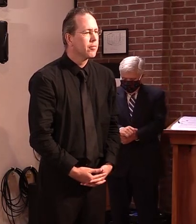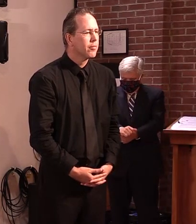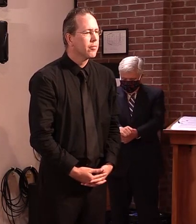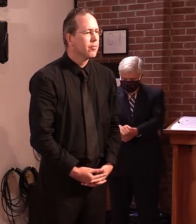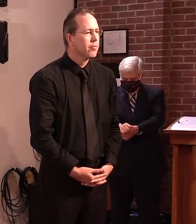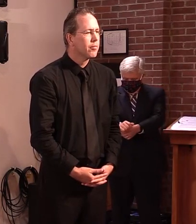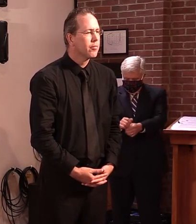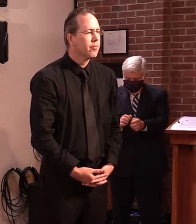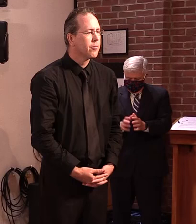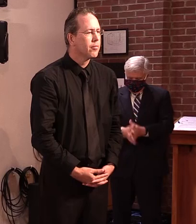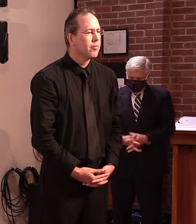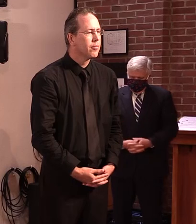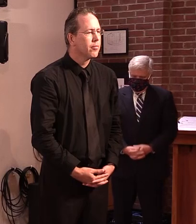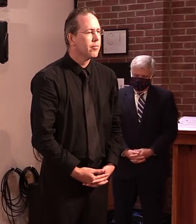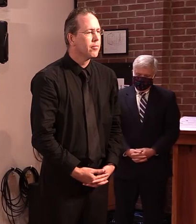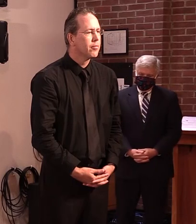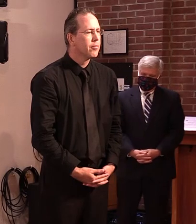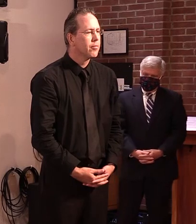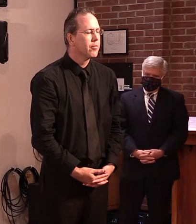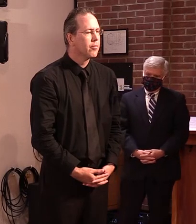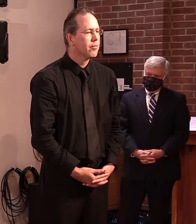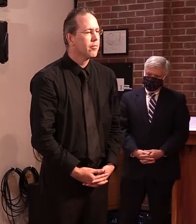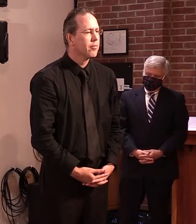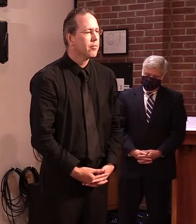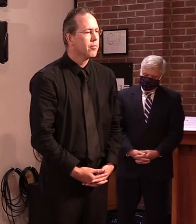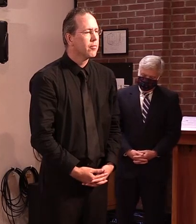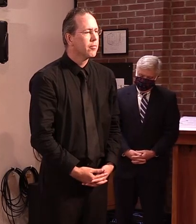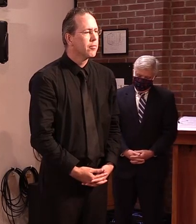and effectiveness of the vaccine that's coming our way,